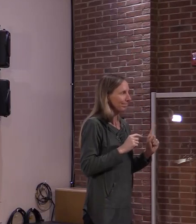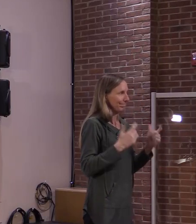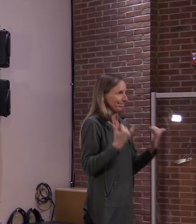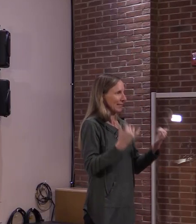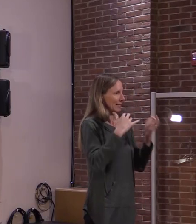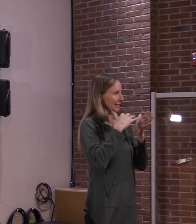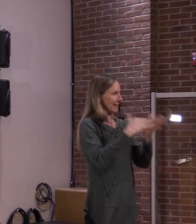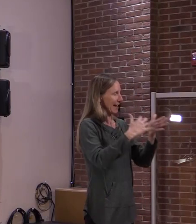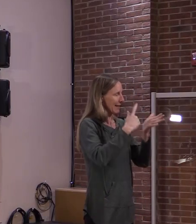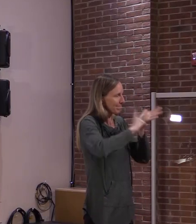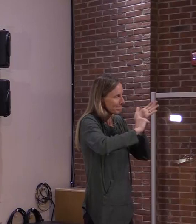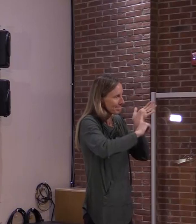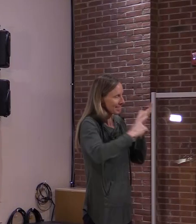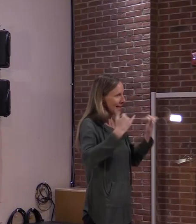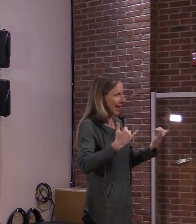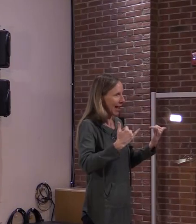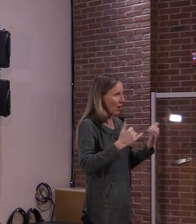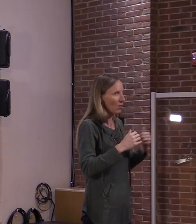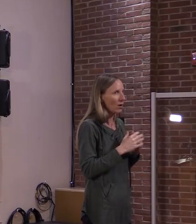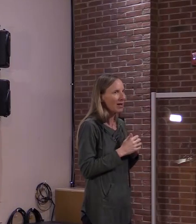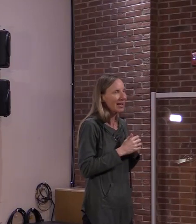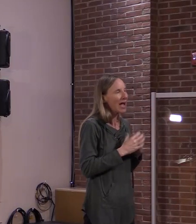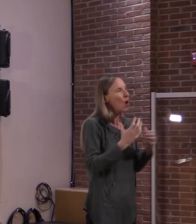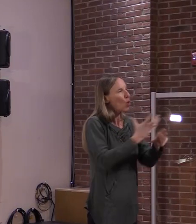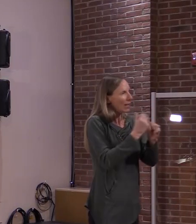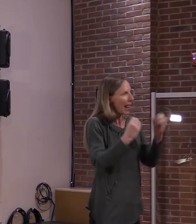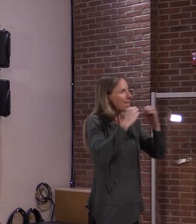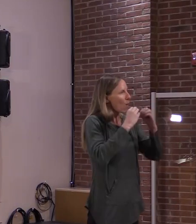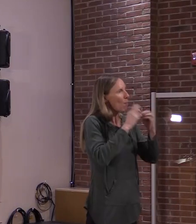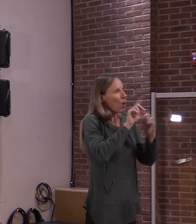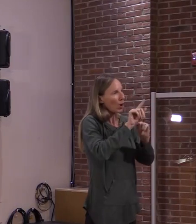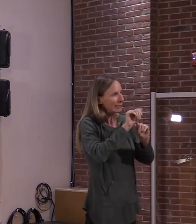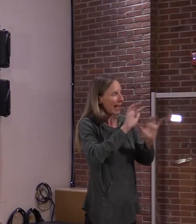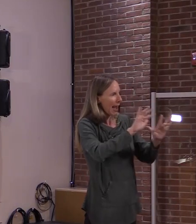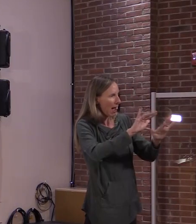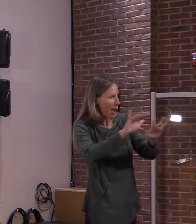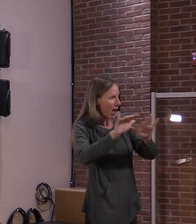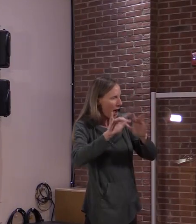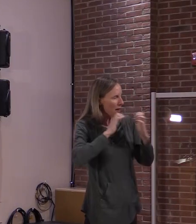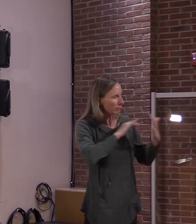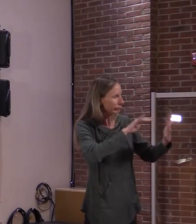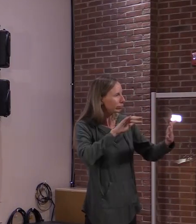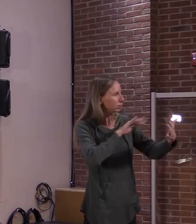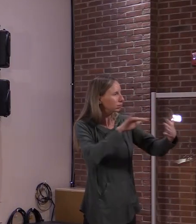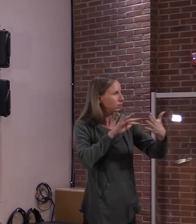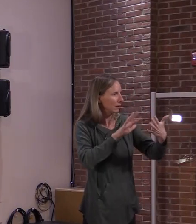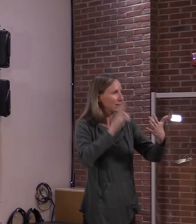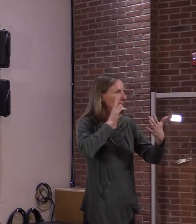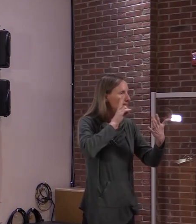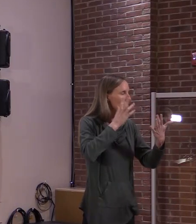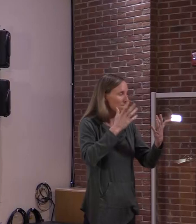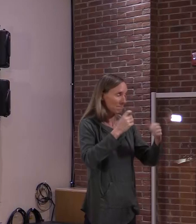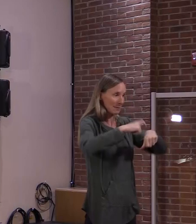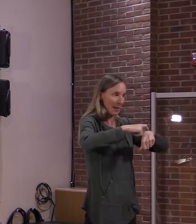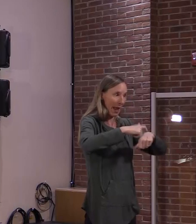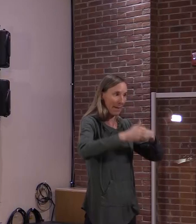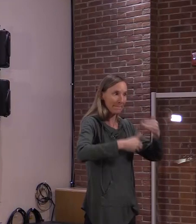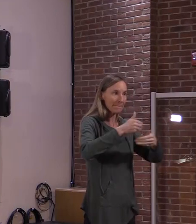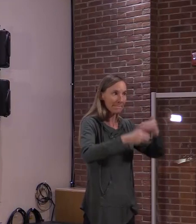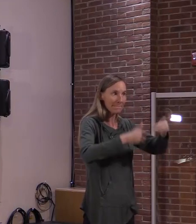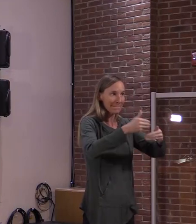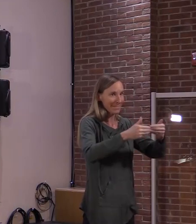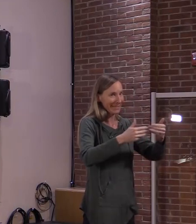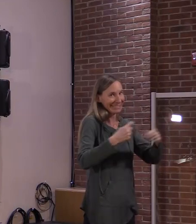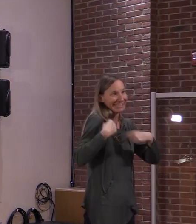study right now, and we're getting more and more data as obviously we're having more and more time go by since this